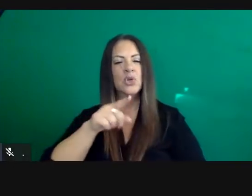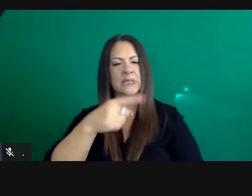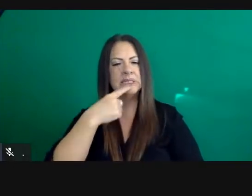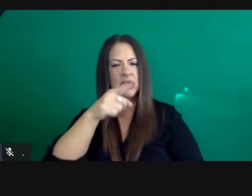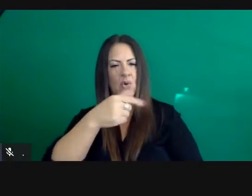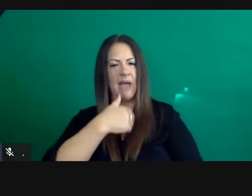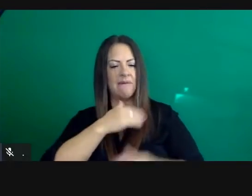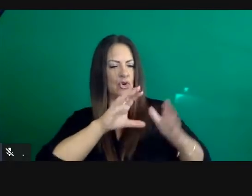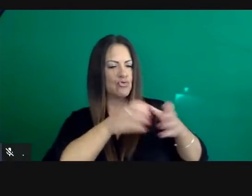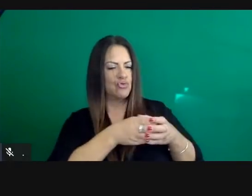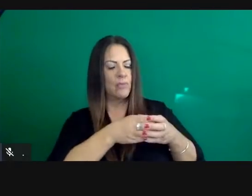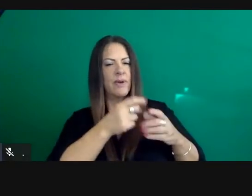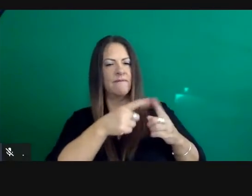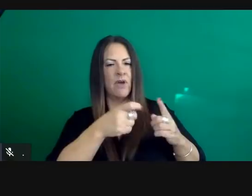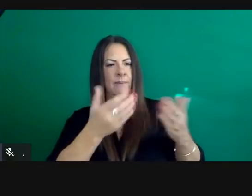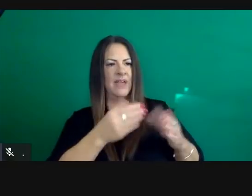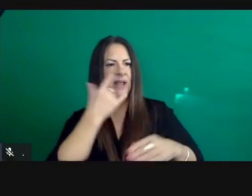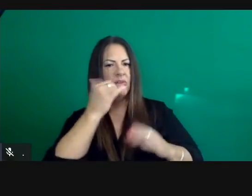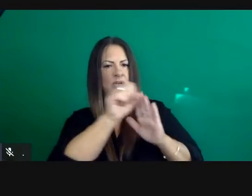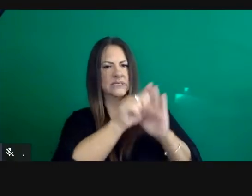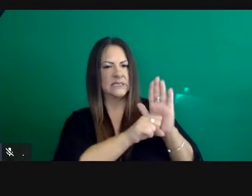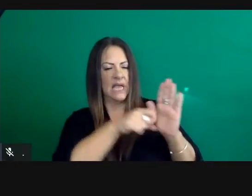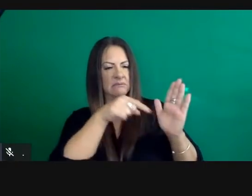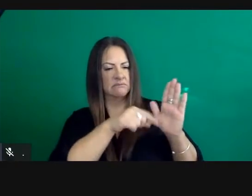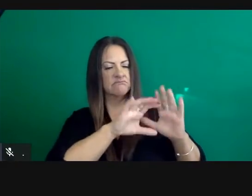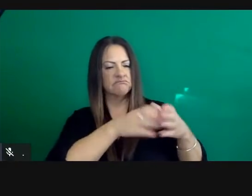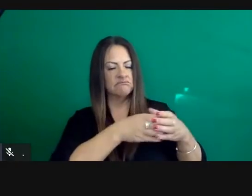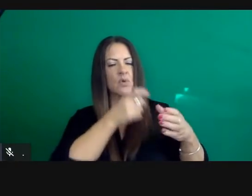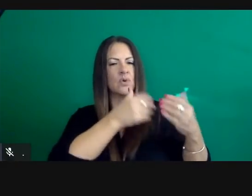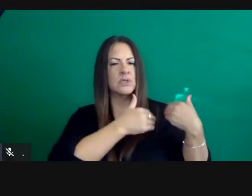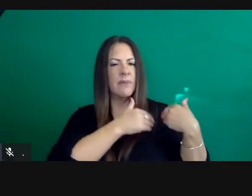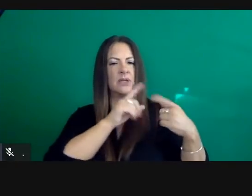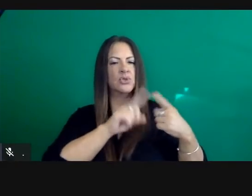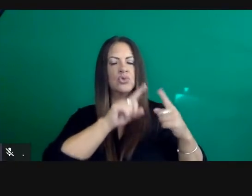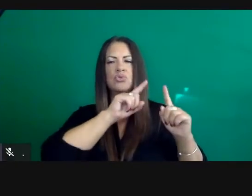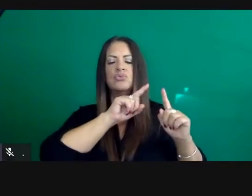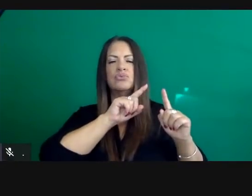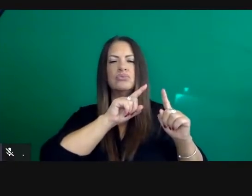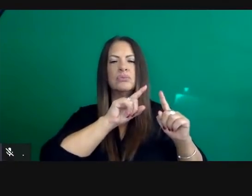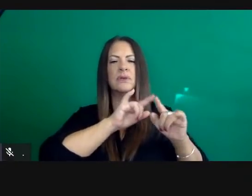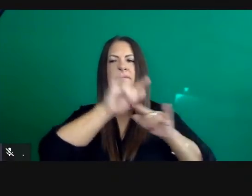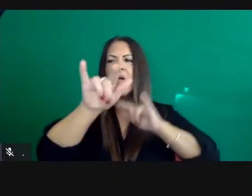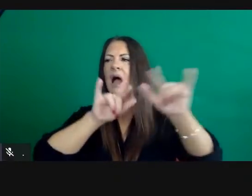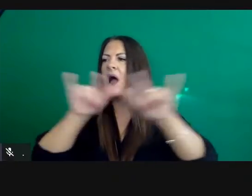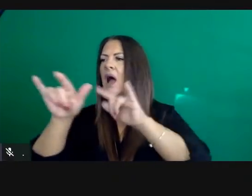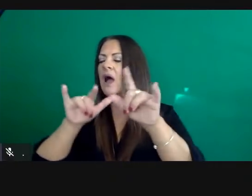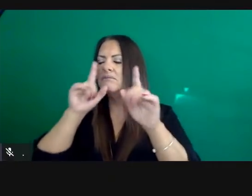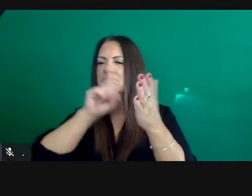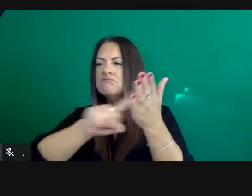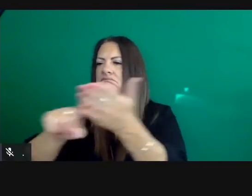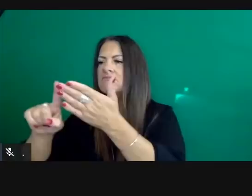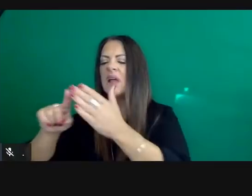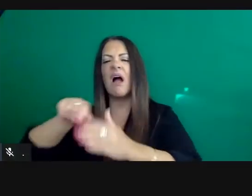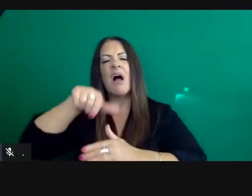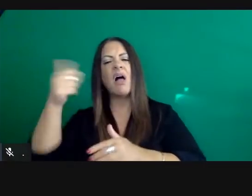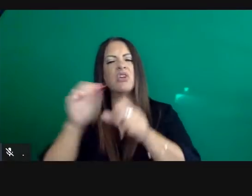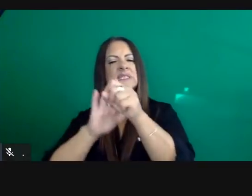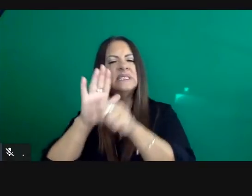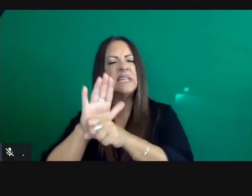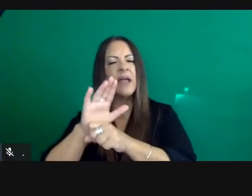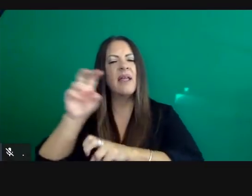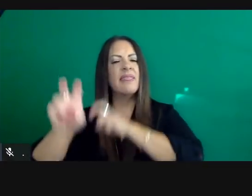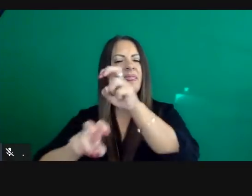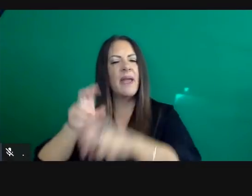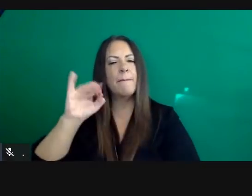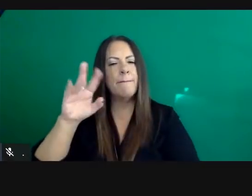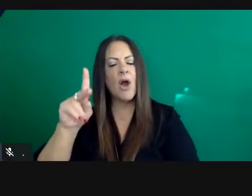California reopening guidelines, and that a team of state agencies will visit California theme parks this week. Can you tell me which theme parks